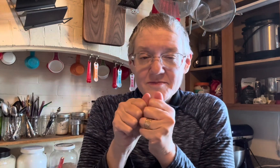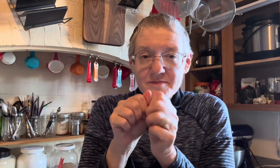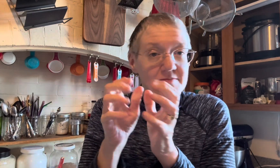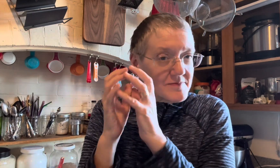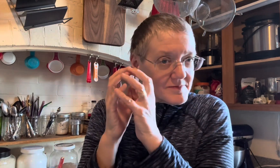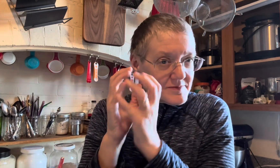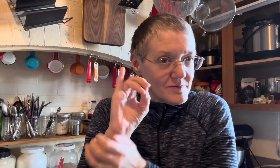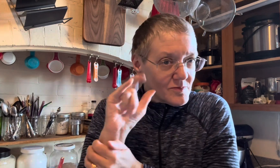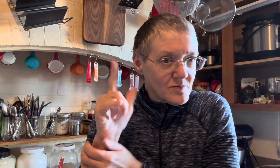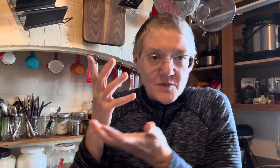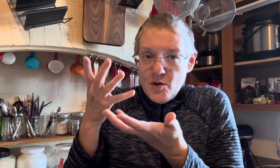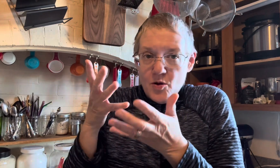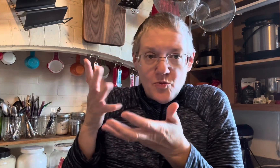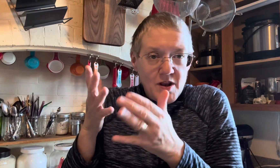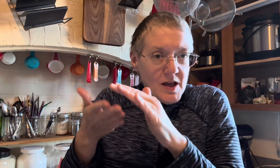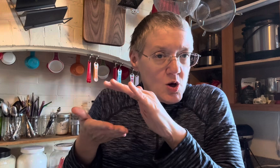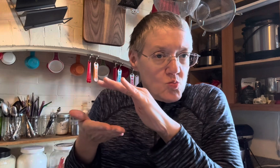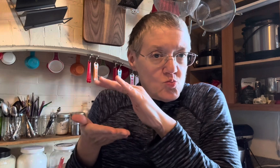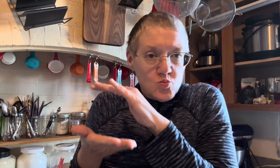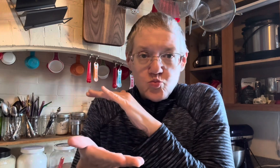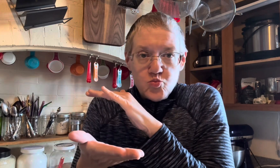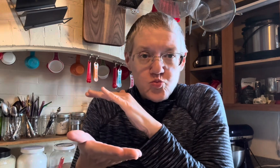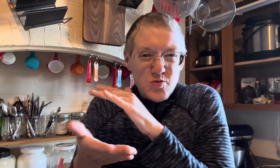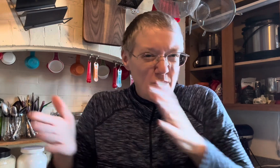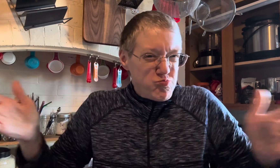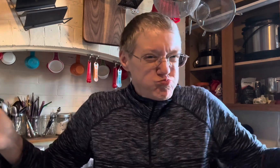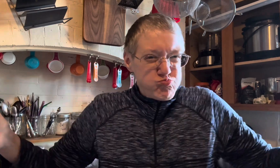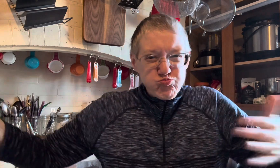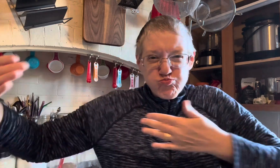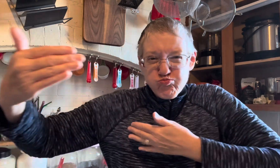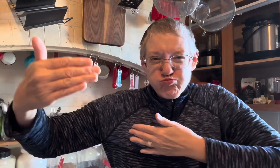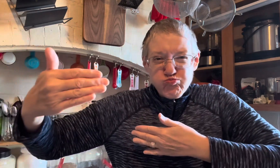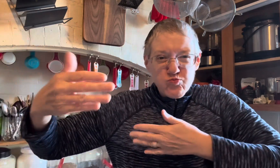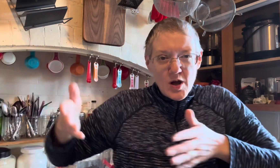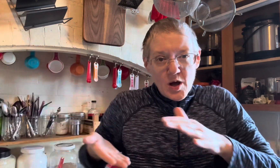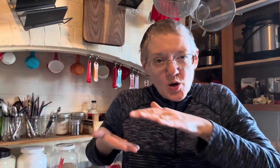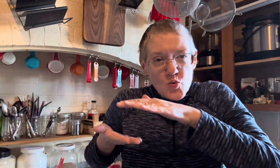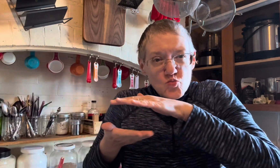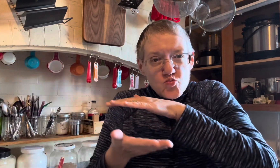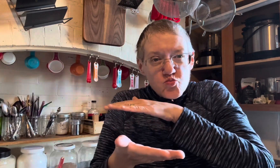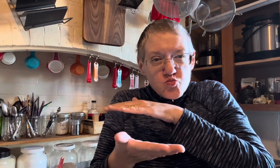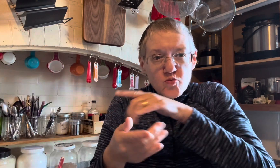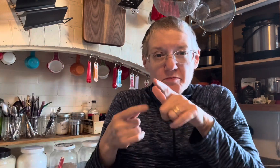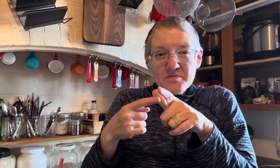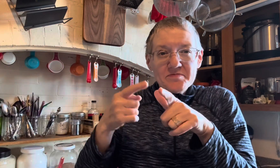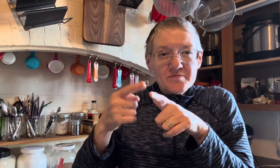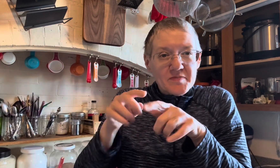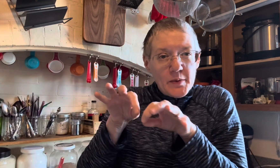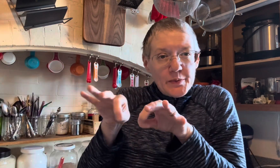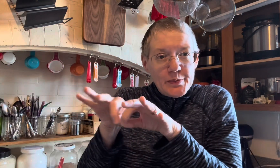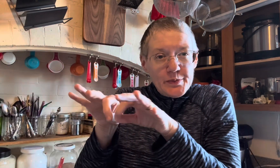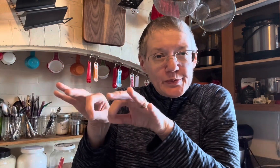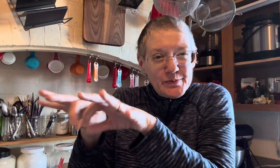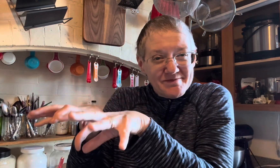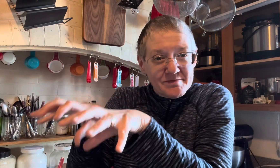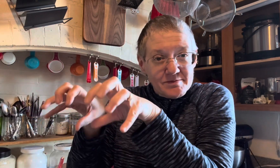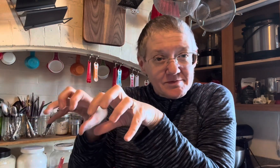peppers with coconut oil, and they've already been roasted. I roasted a huge pan of them, and then put them